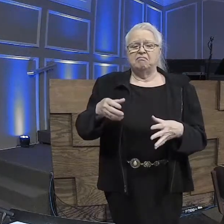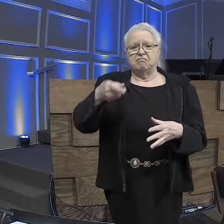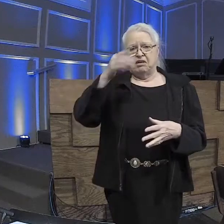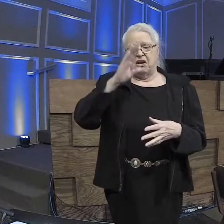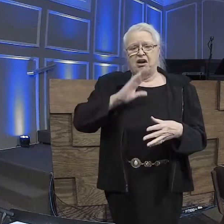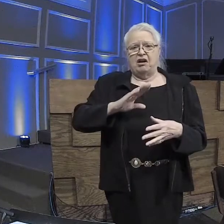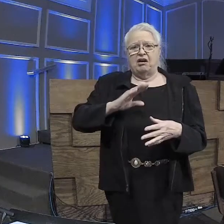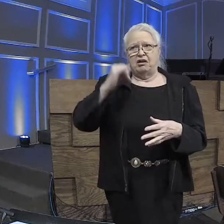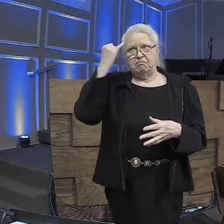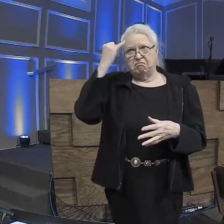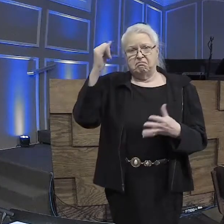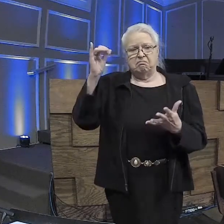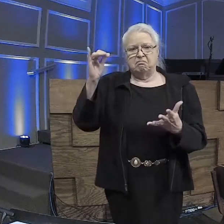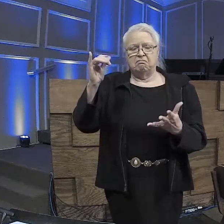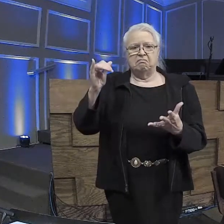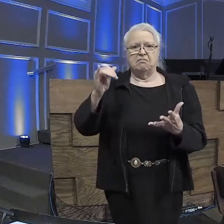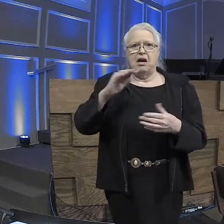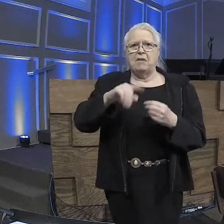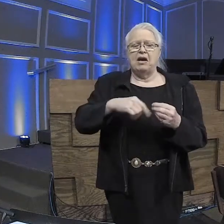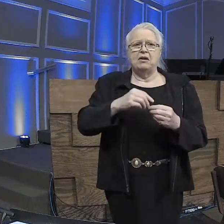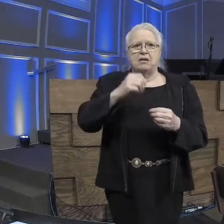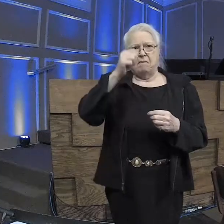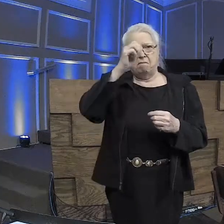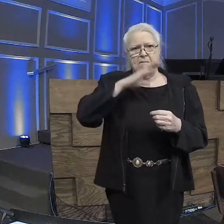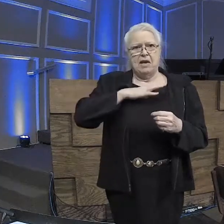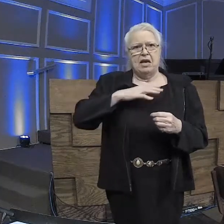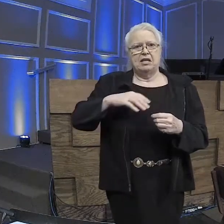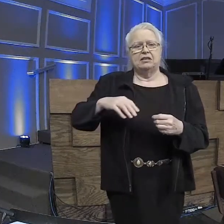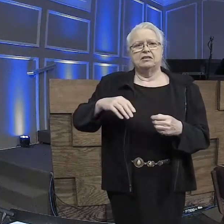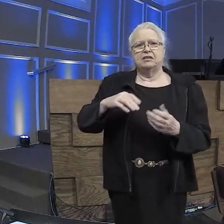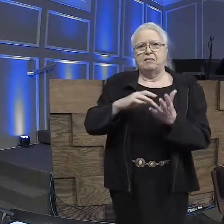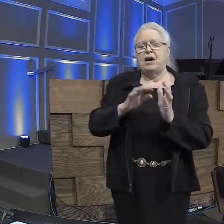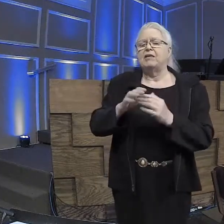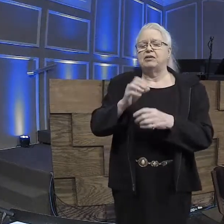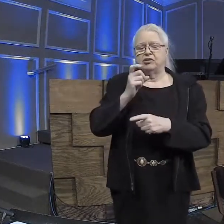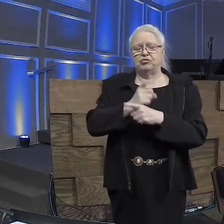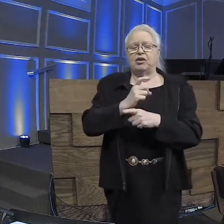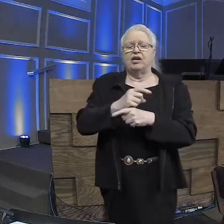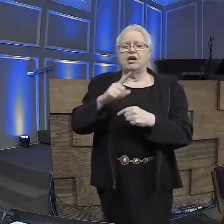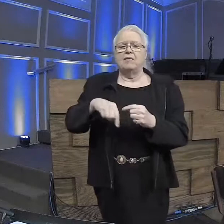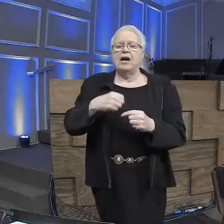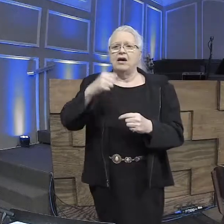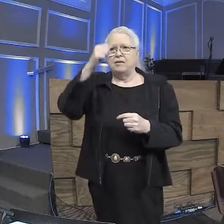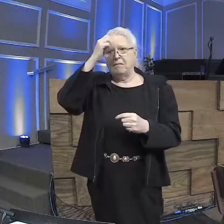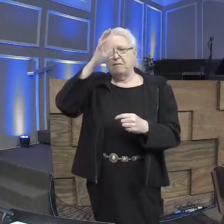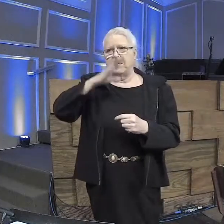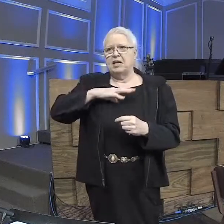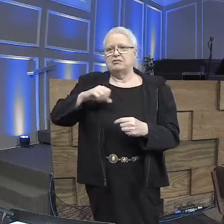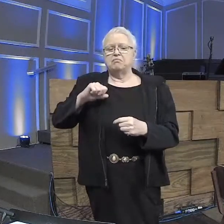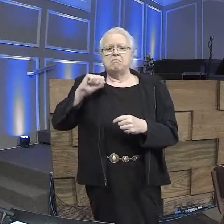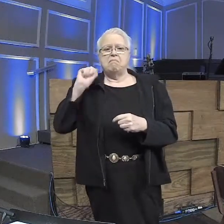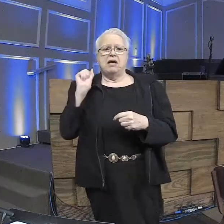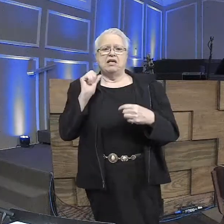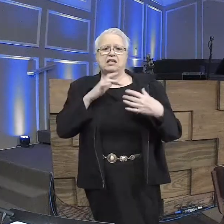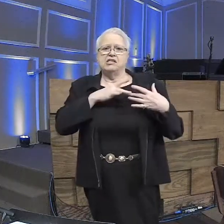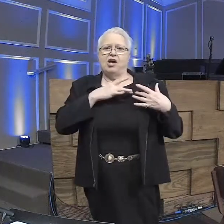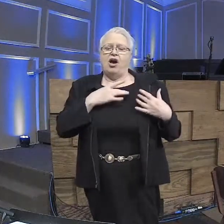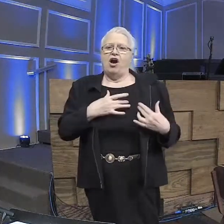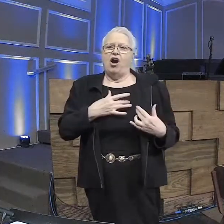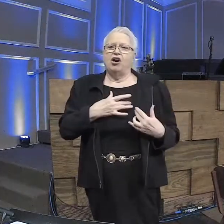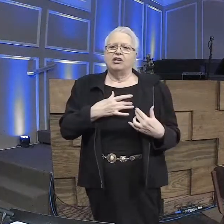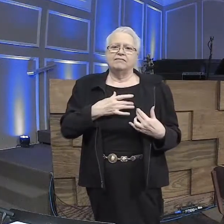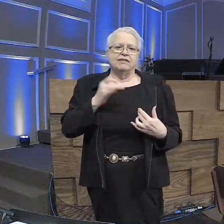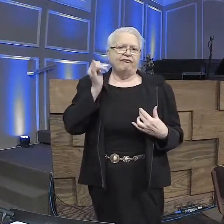Paul would write in Romans 1 about man's rebellious heart, and he declares their foolish hearts were darkened. Professing